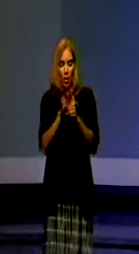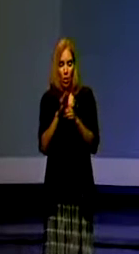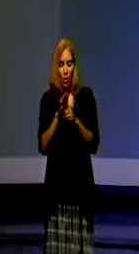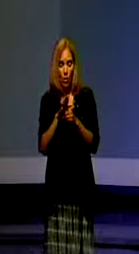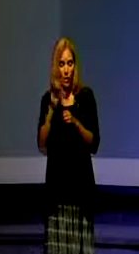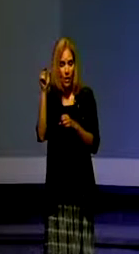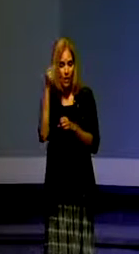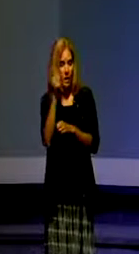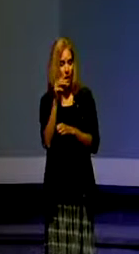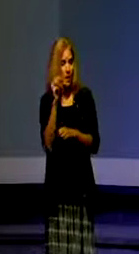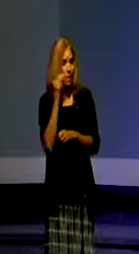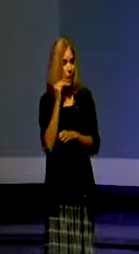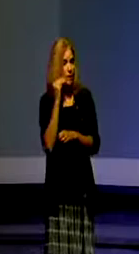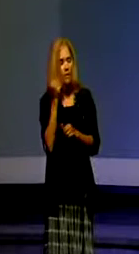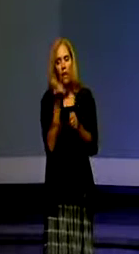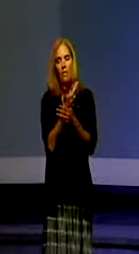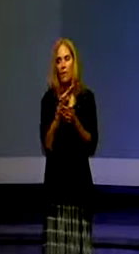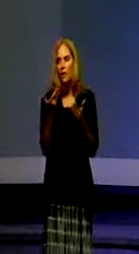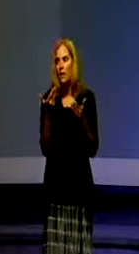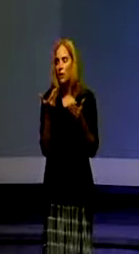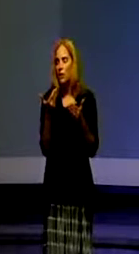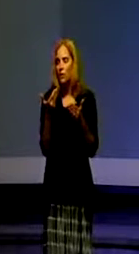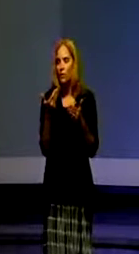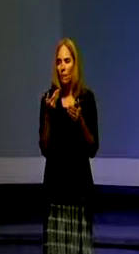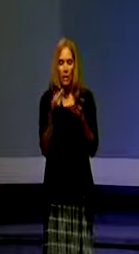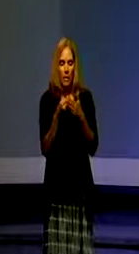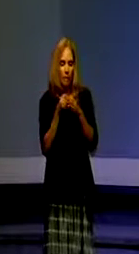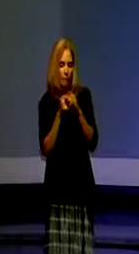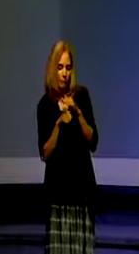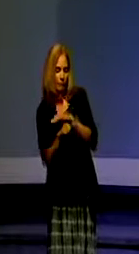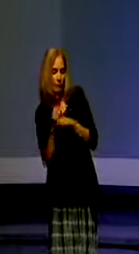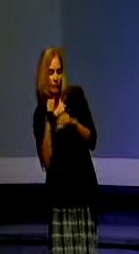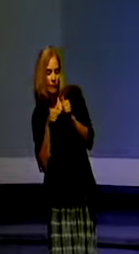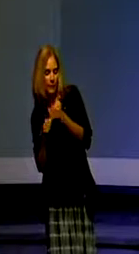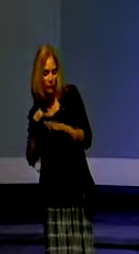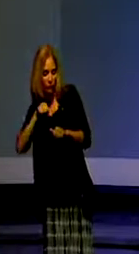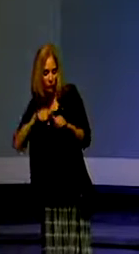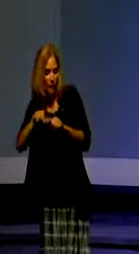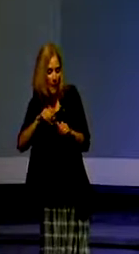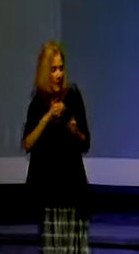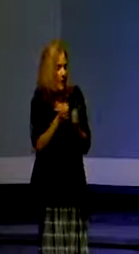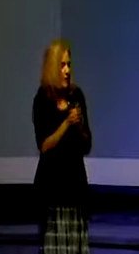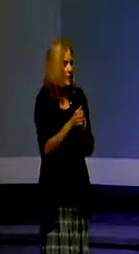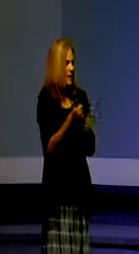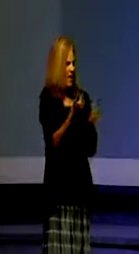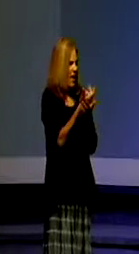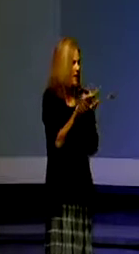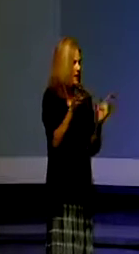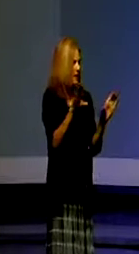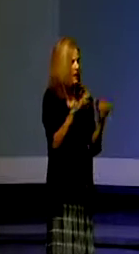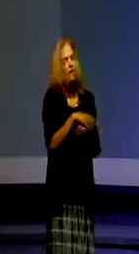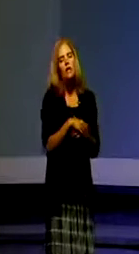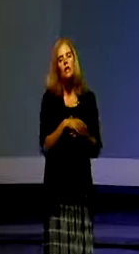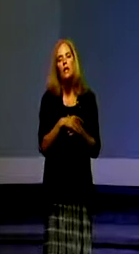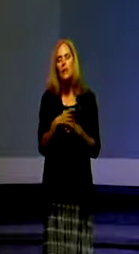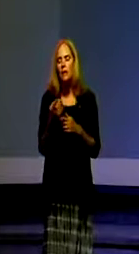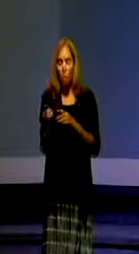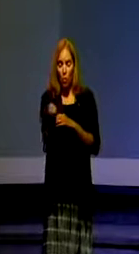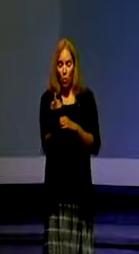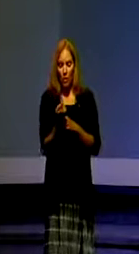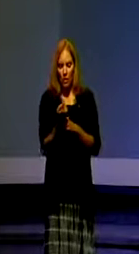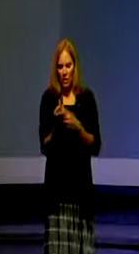in Mexico, and everything is done by money under the table, right? That's how you do everything. And somebody walks in and